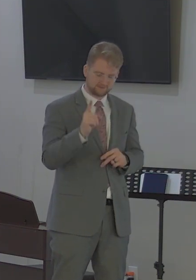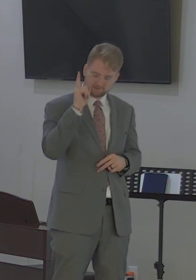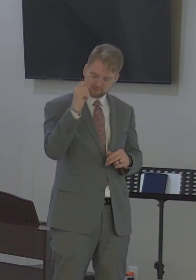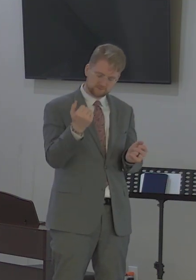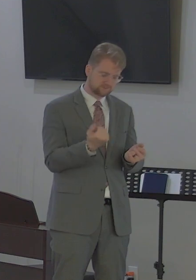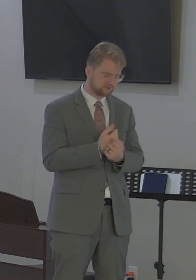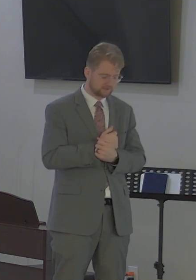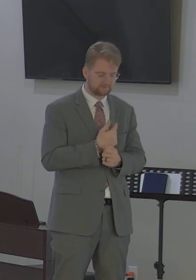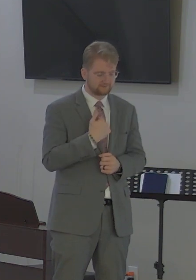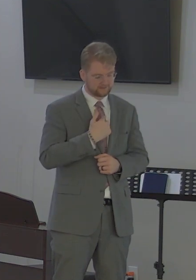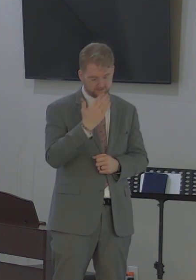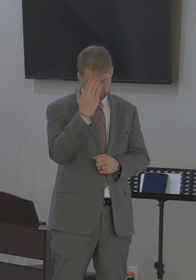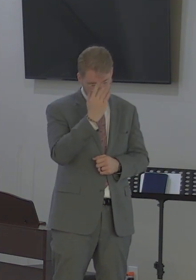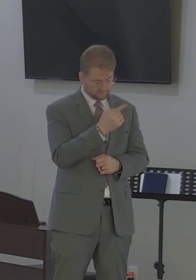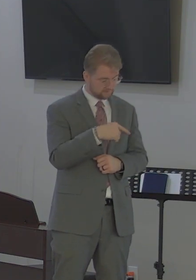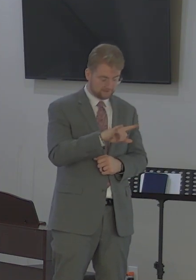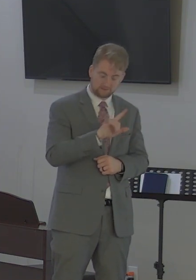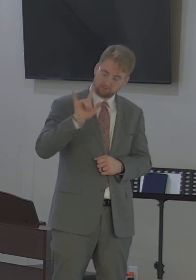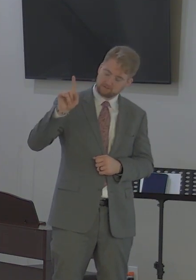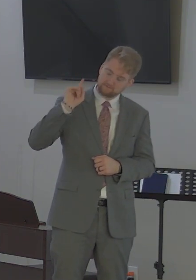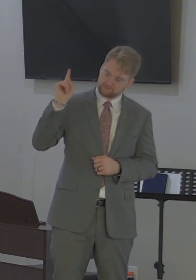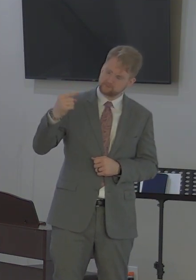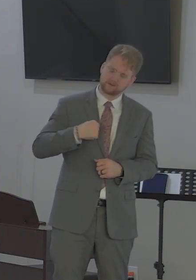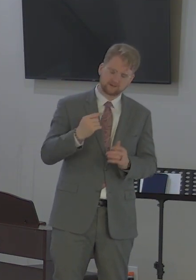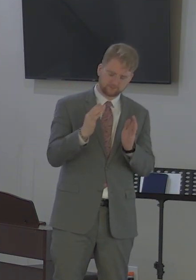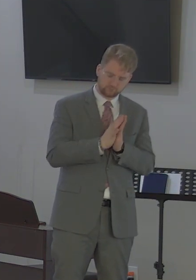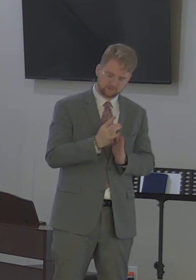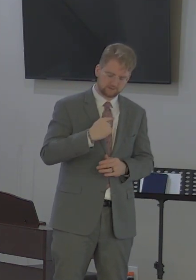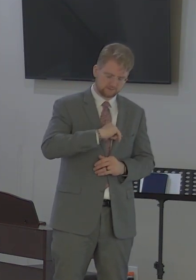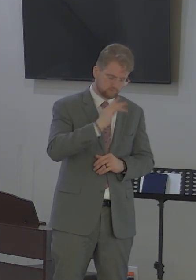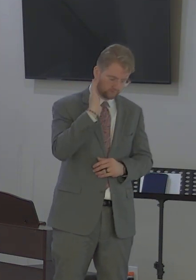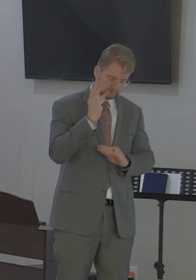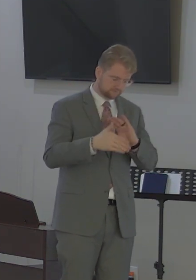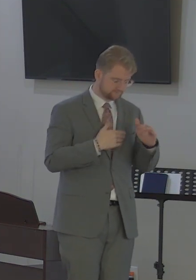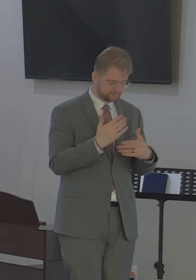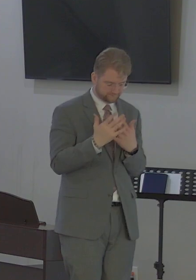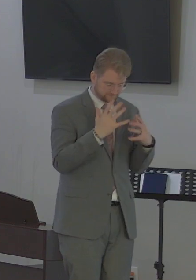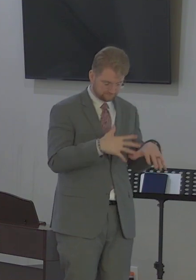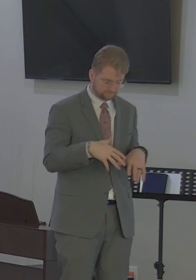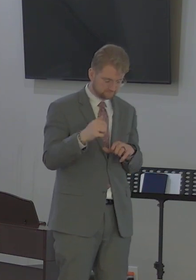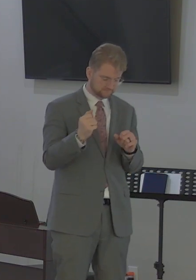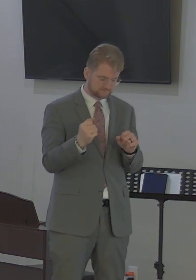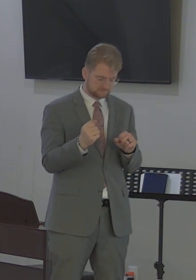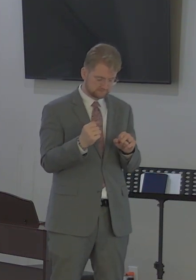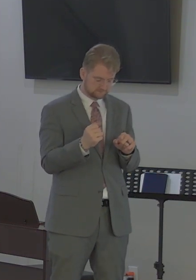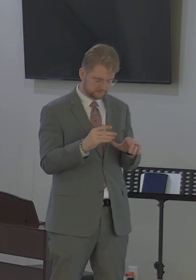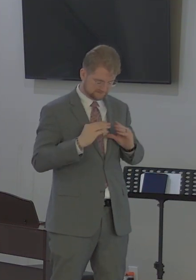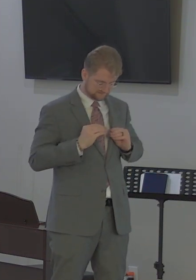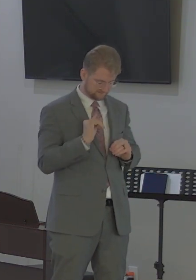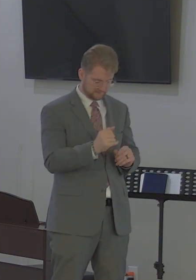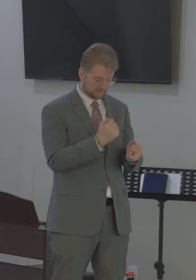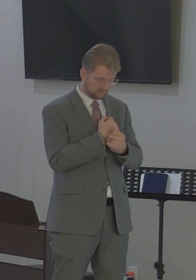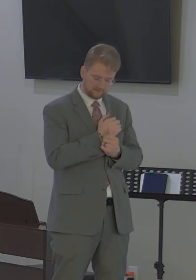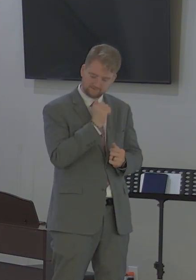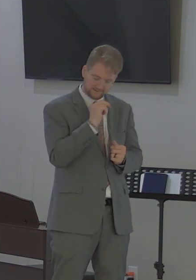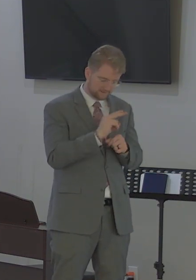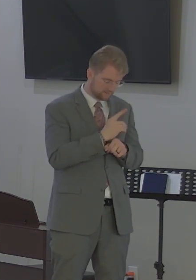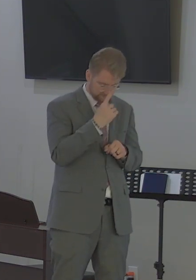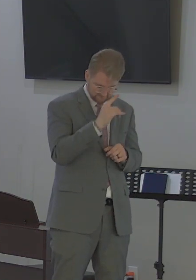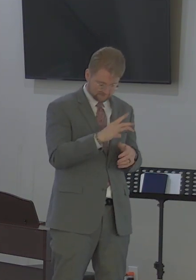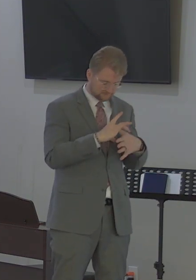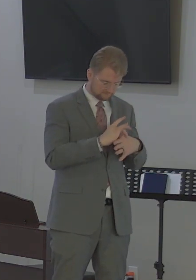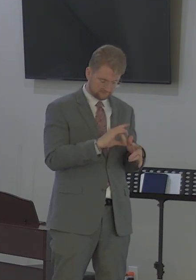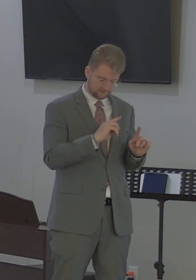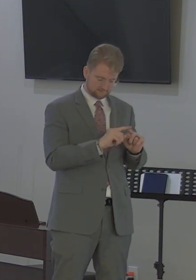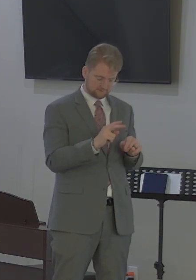love, and I know they love you. I pray that we would all take that love, not use it for the flesh, but